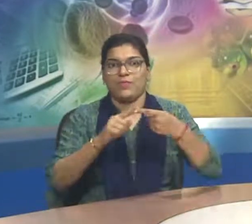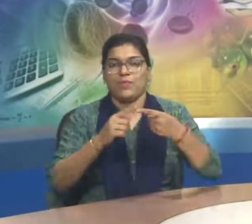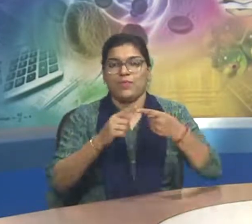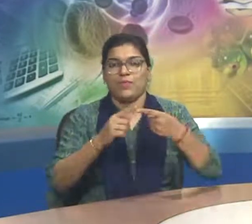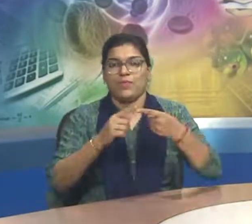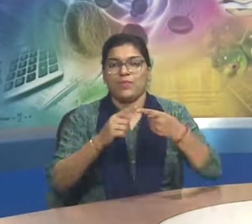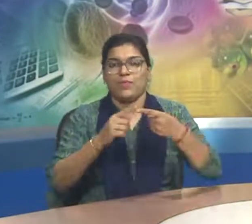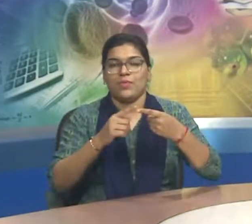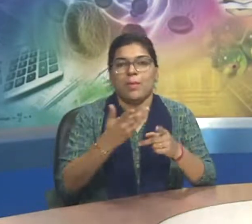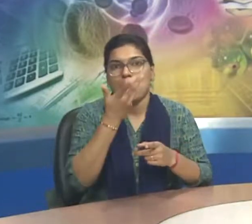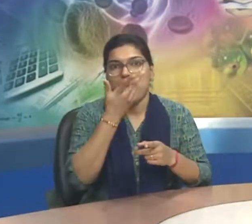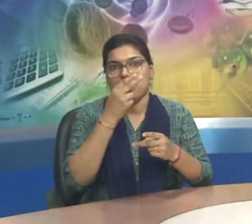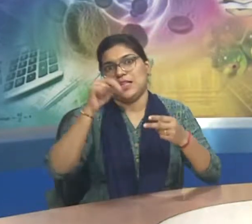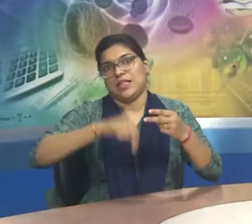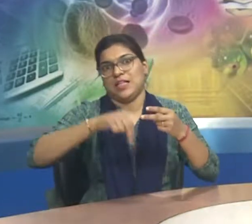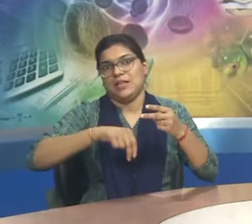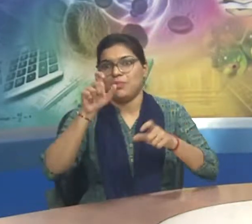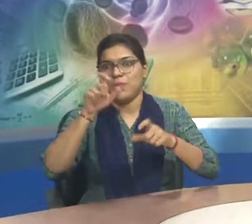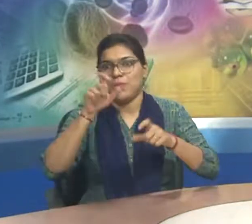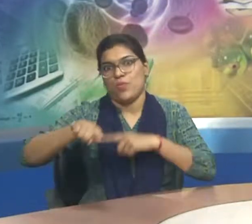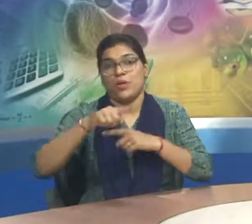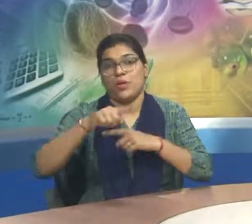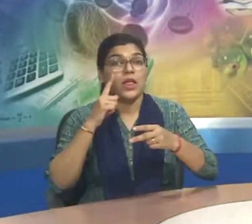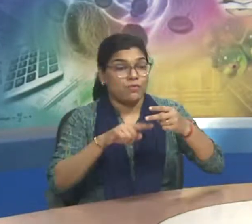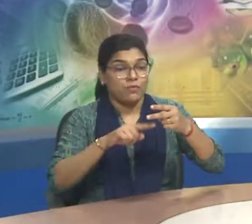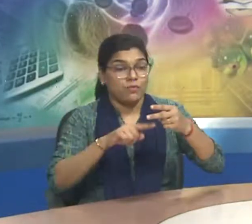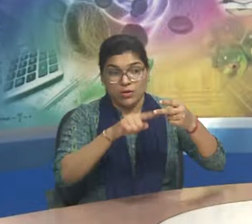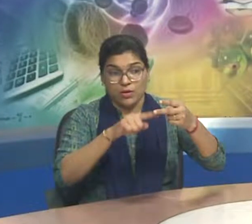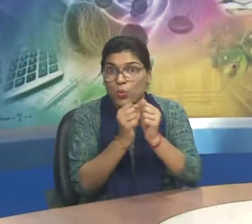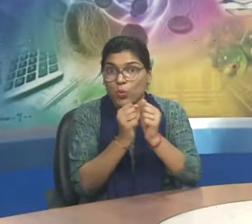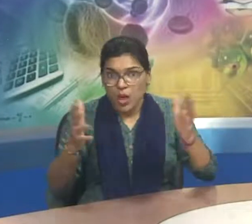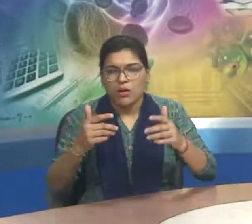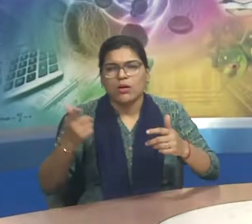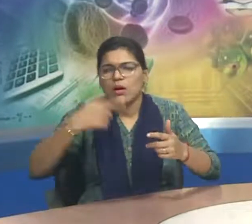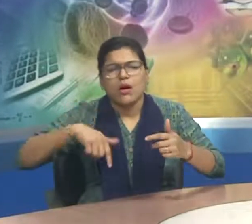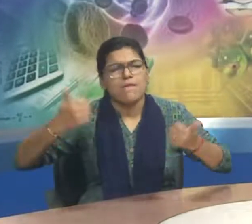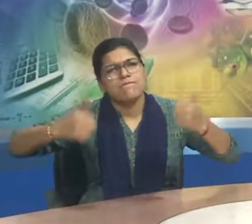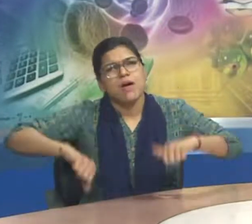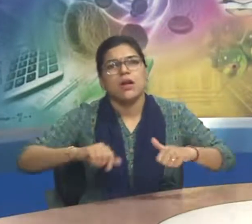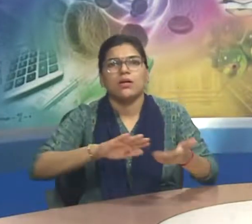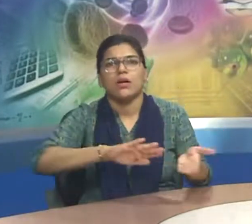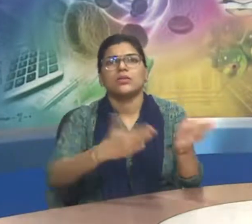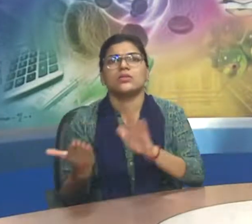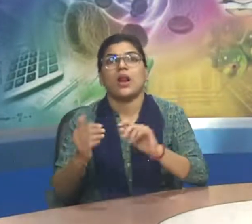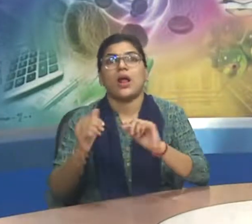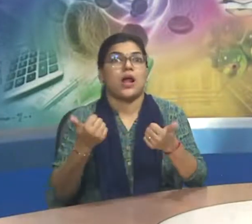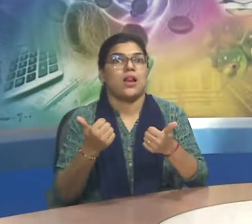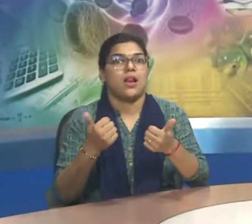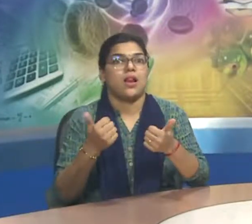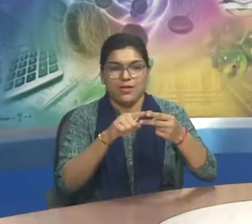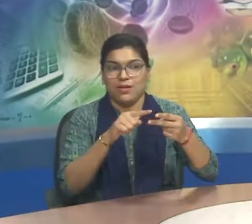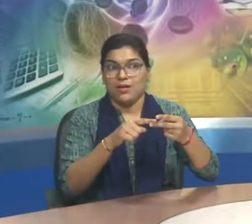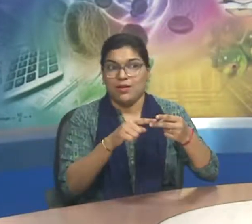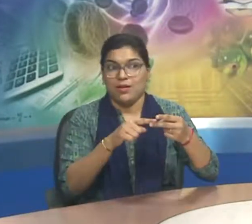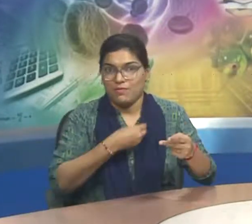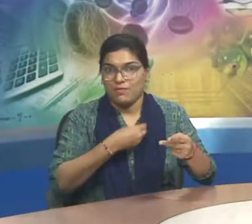See the answer. The first answer is air and the second is water. Without both